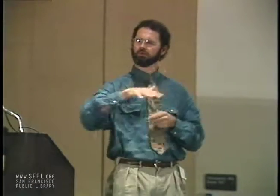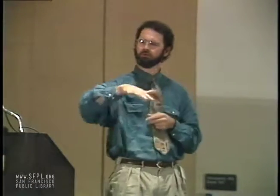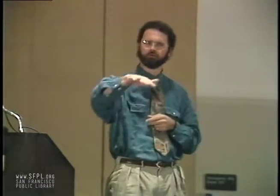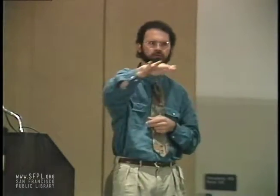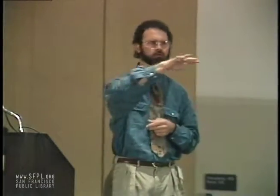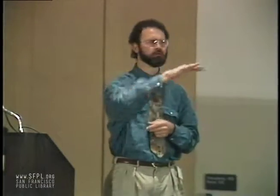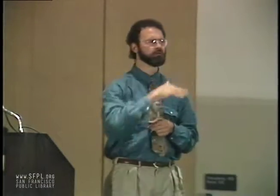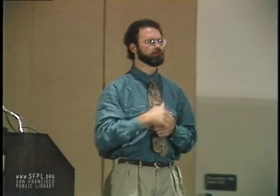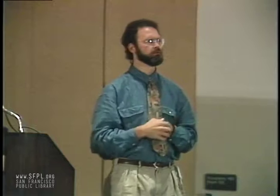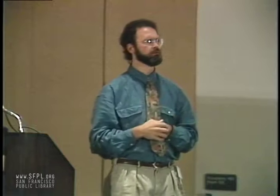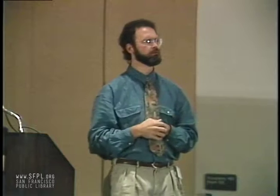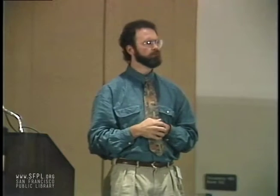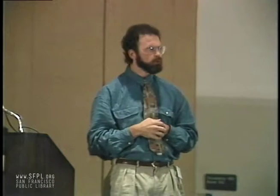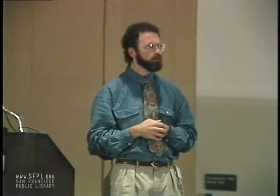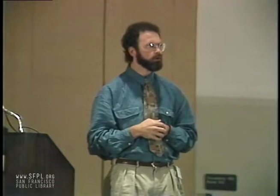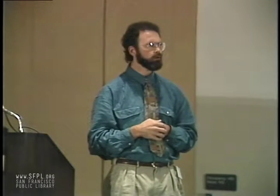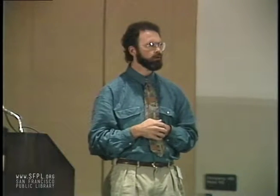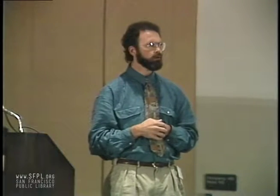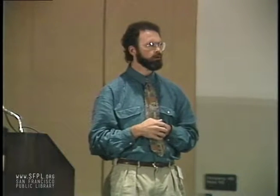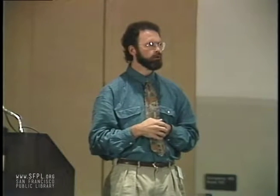And for the first time,